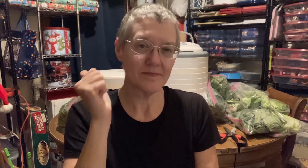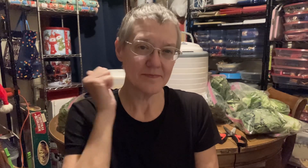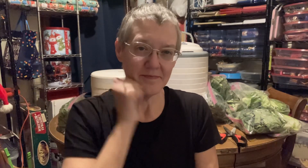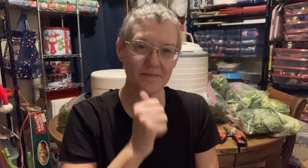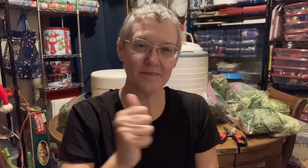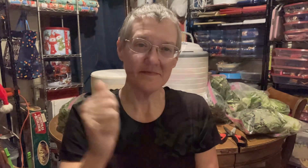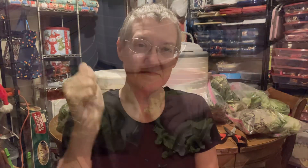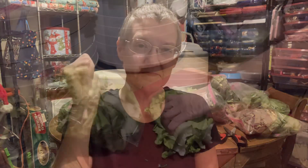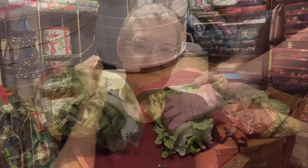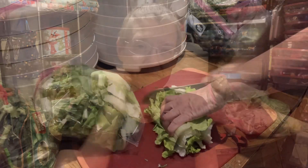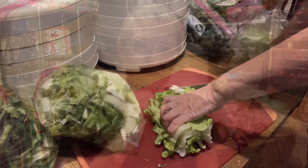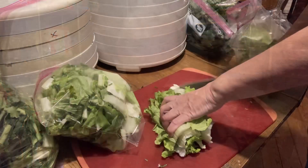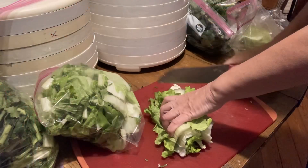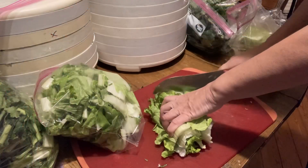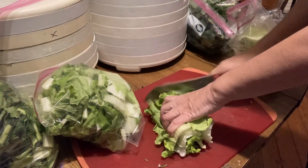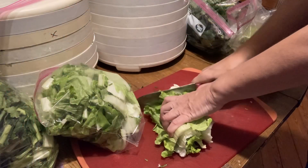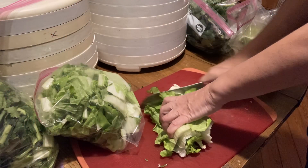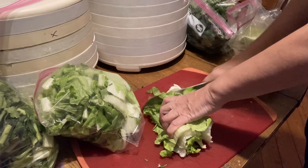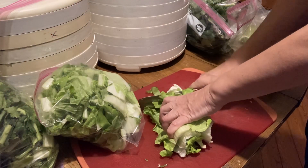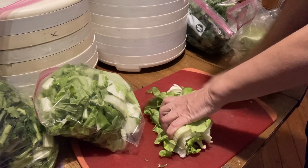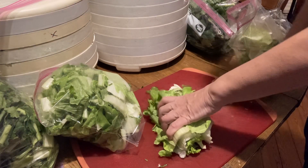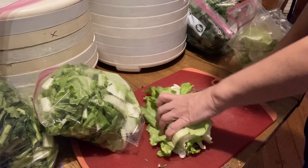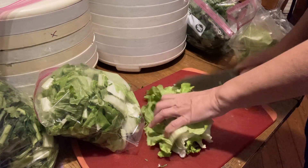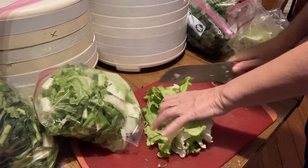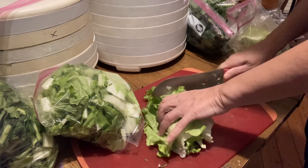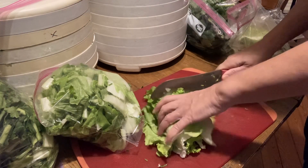I try to eat them every day.